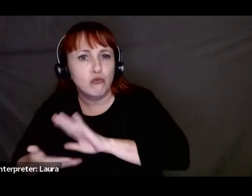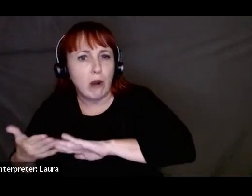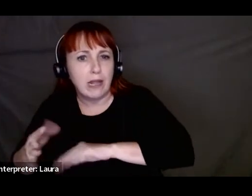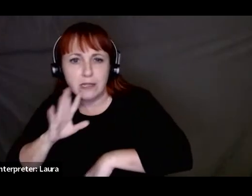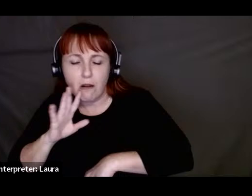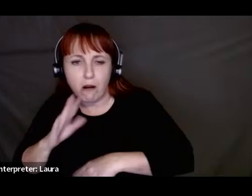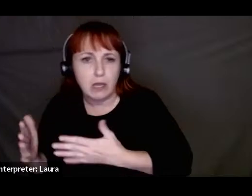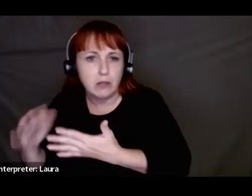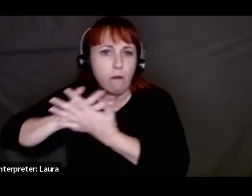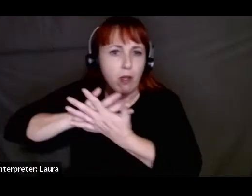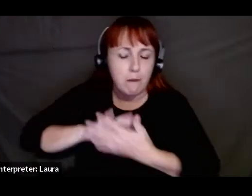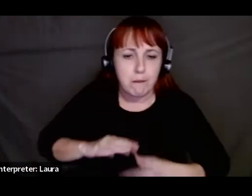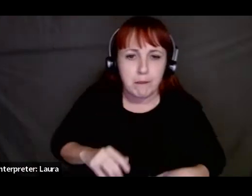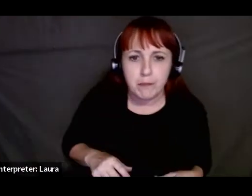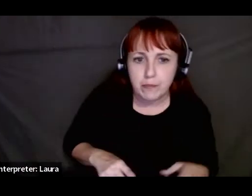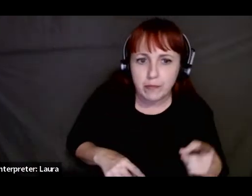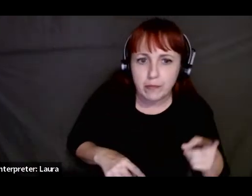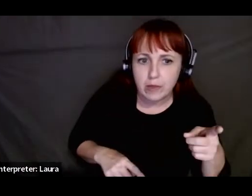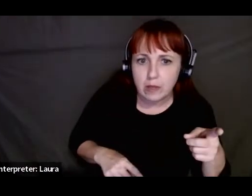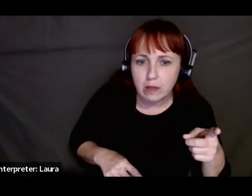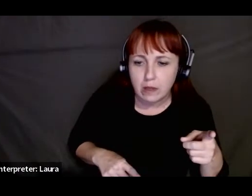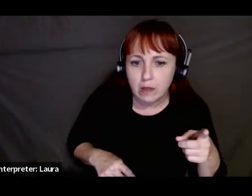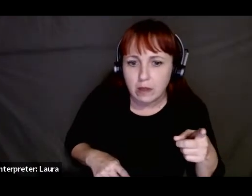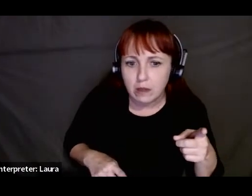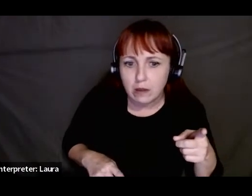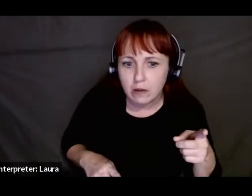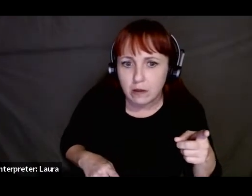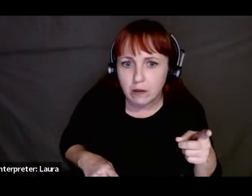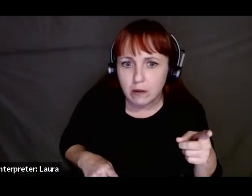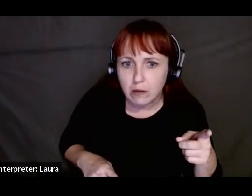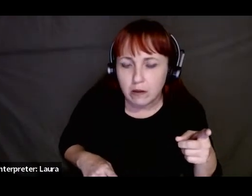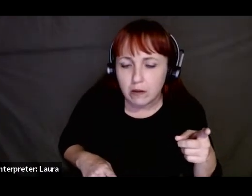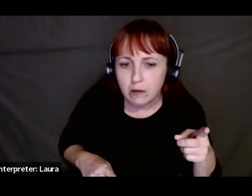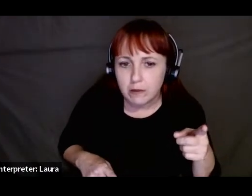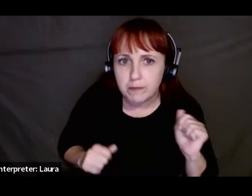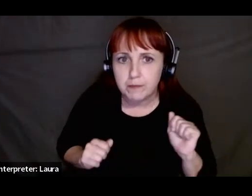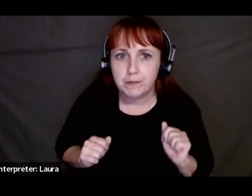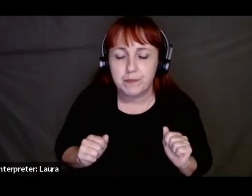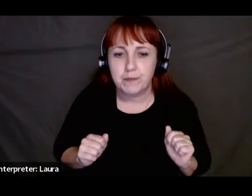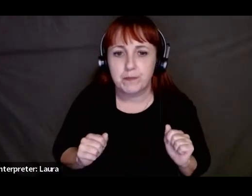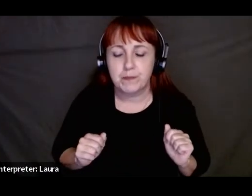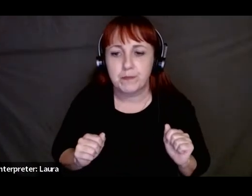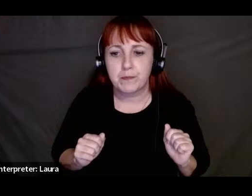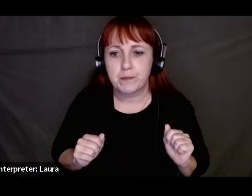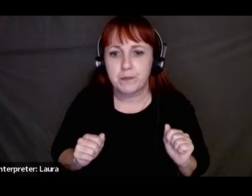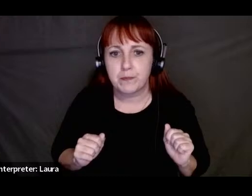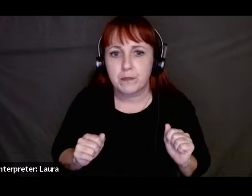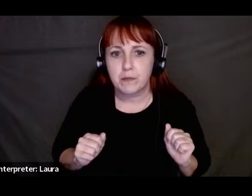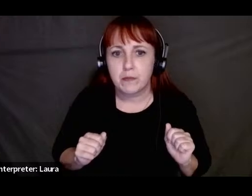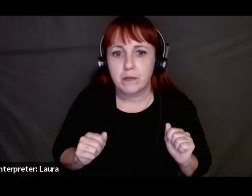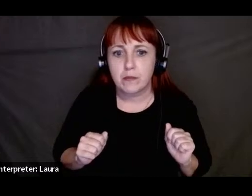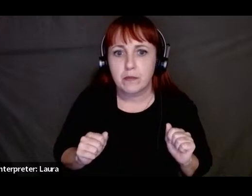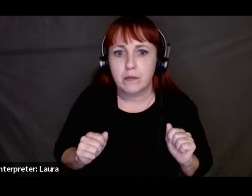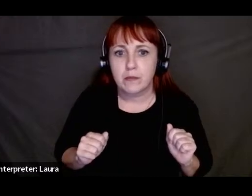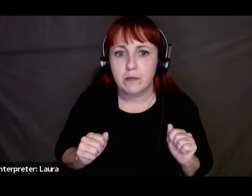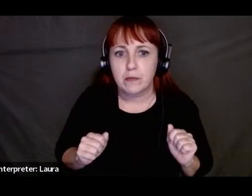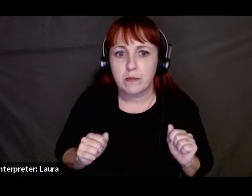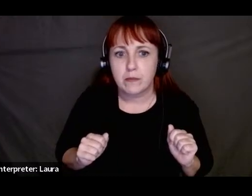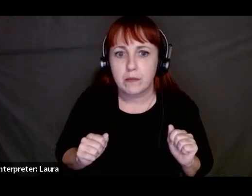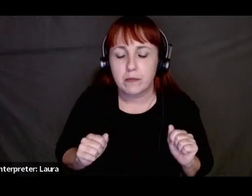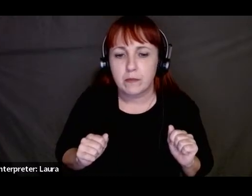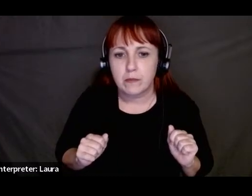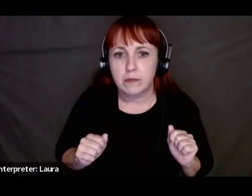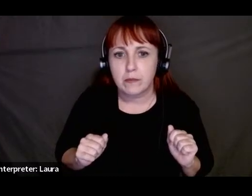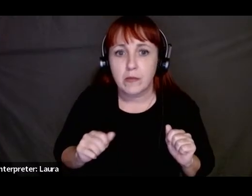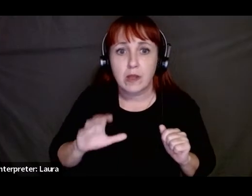leave, the contamination stays forever. Our channels between our islands